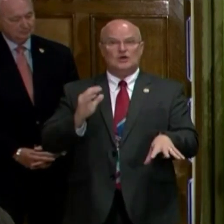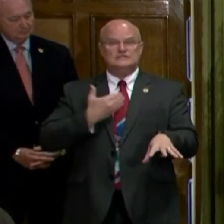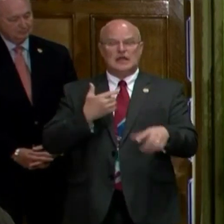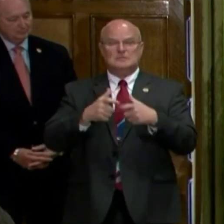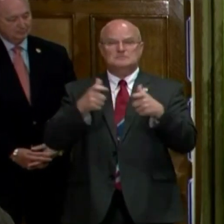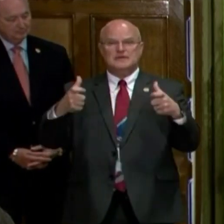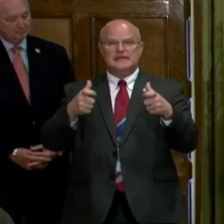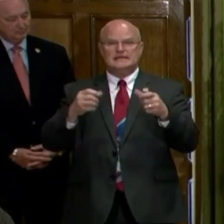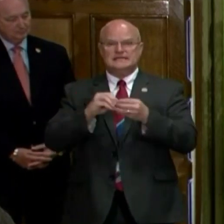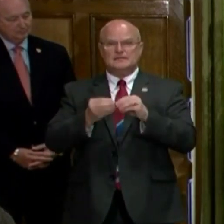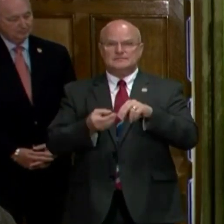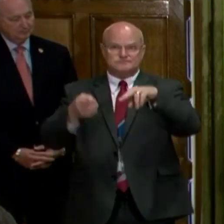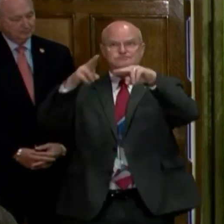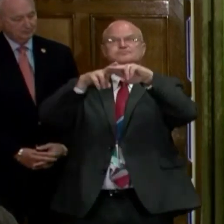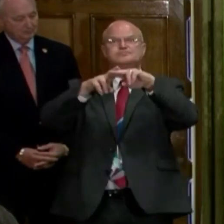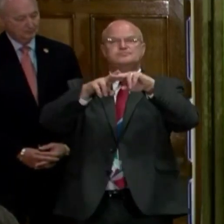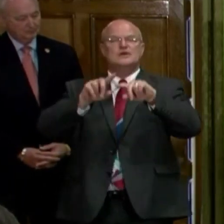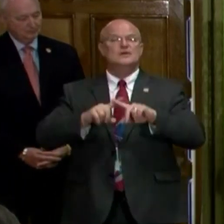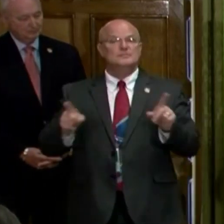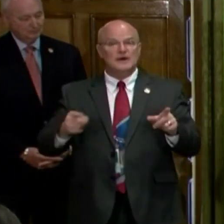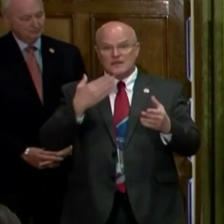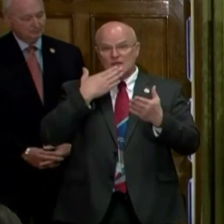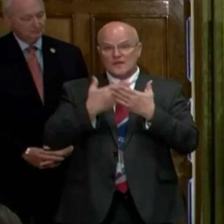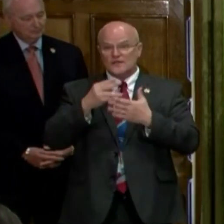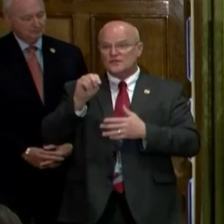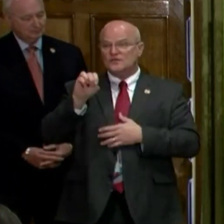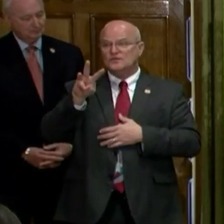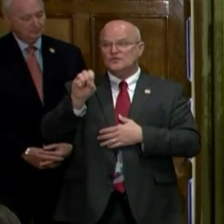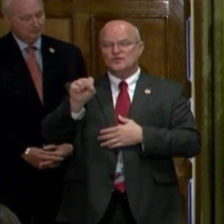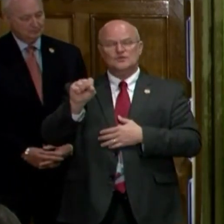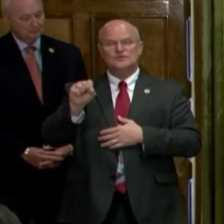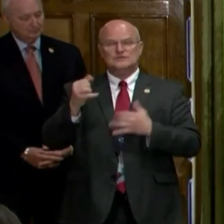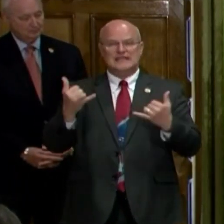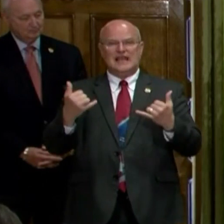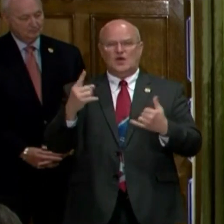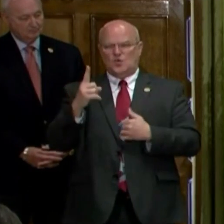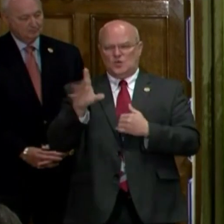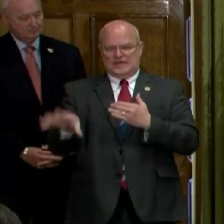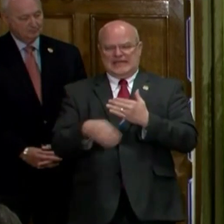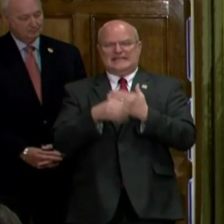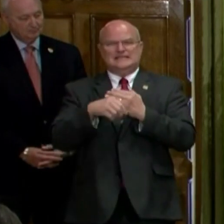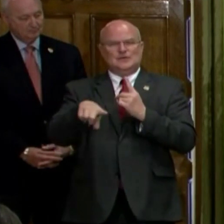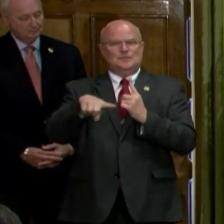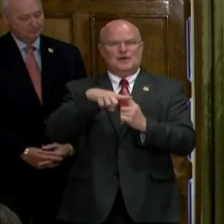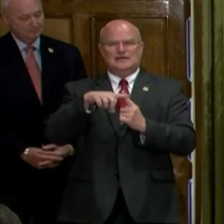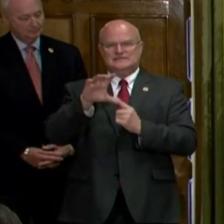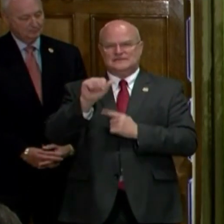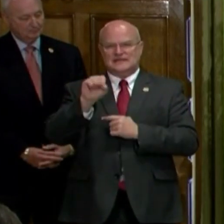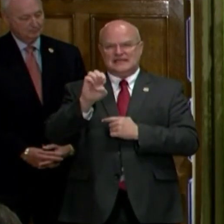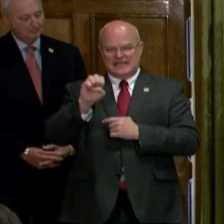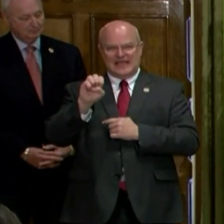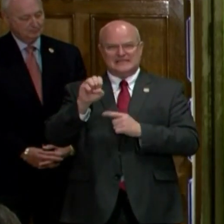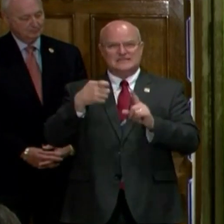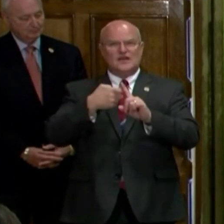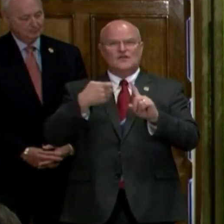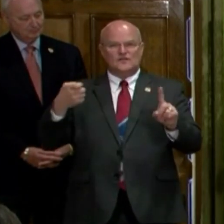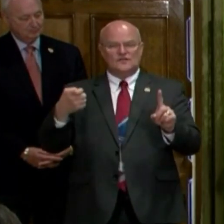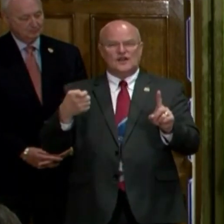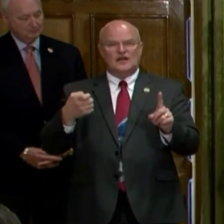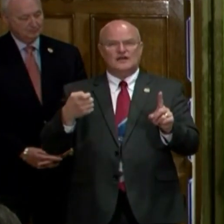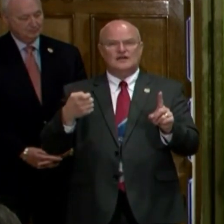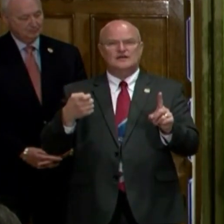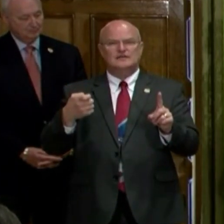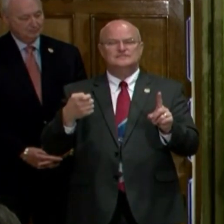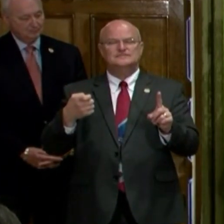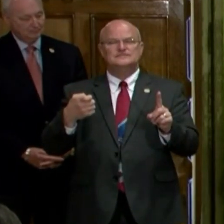big surge yesterday. The good news is that we've really only gotten 1 additional positive case from